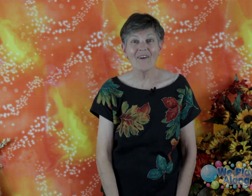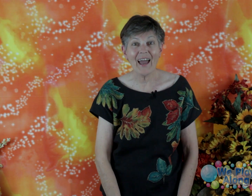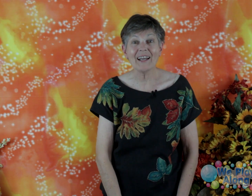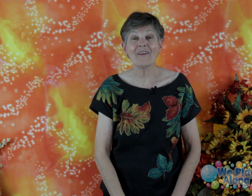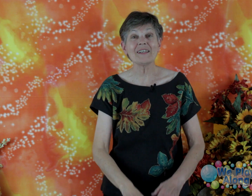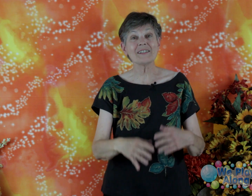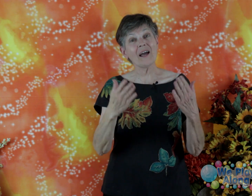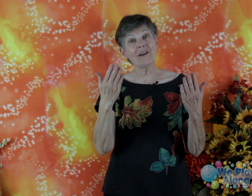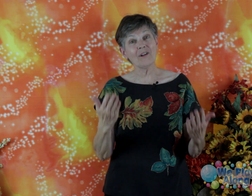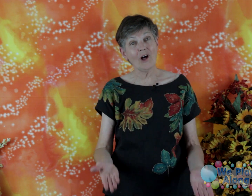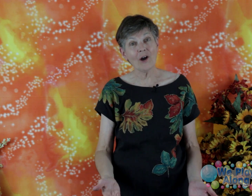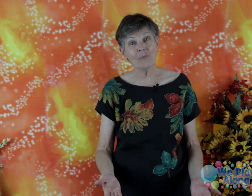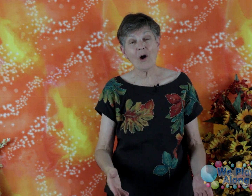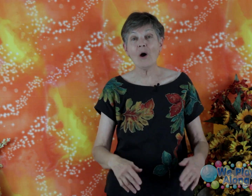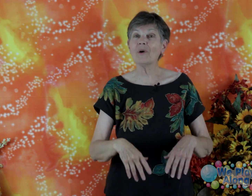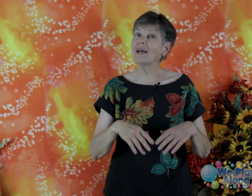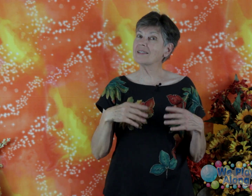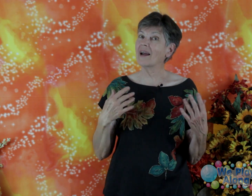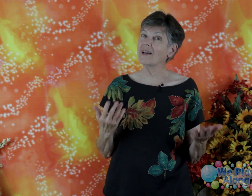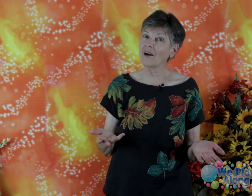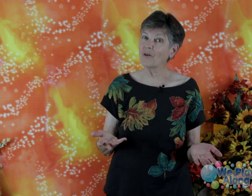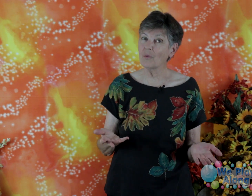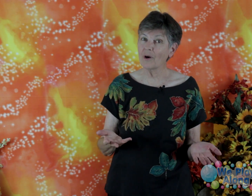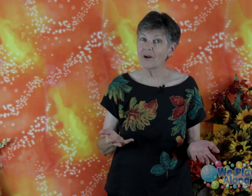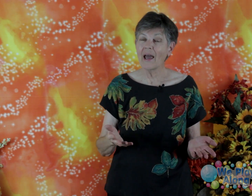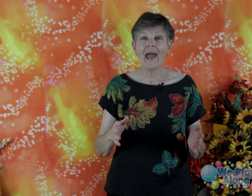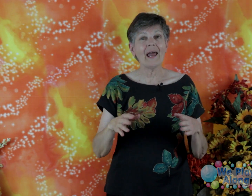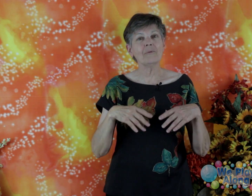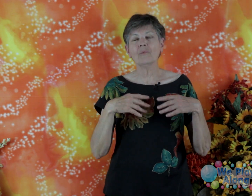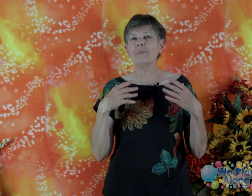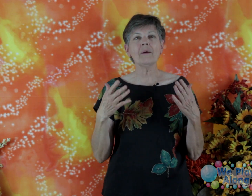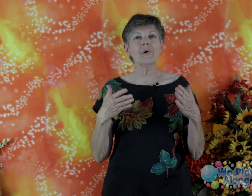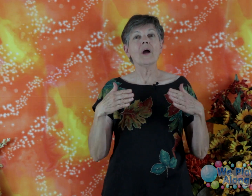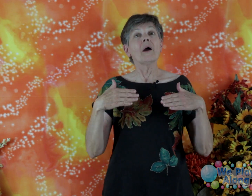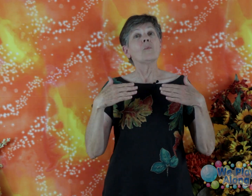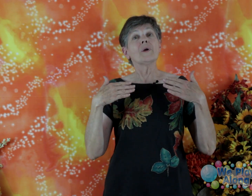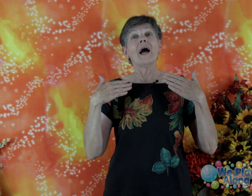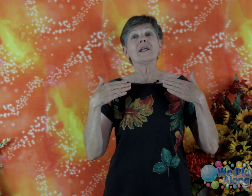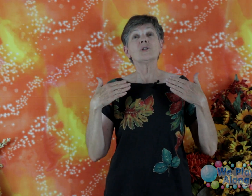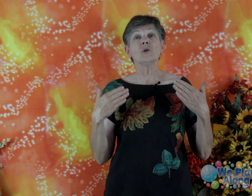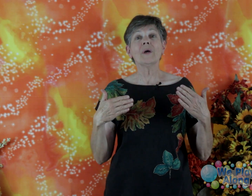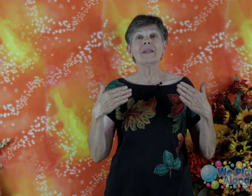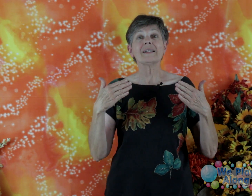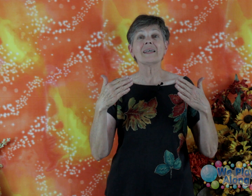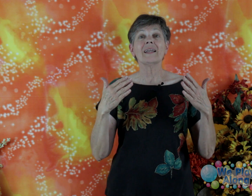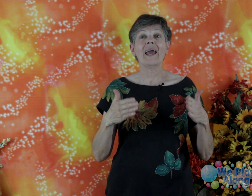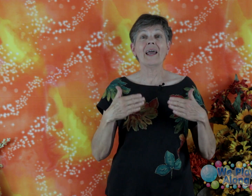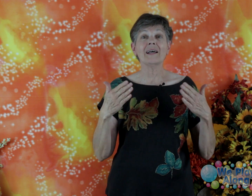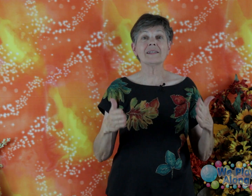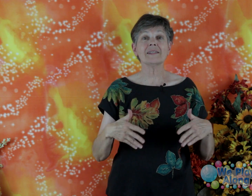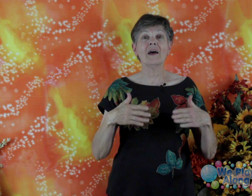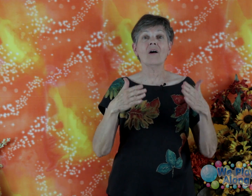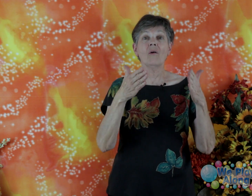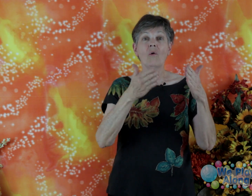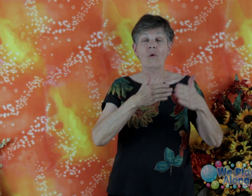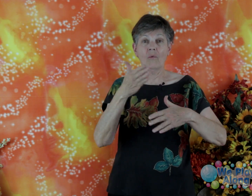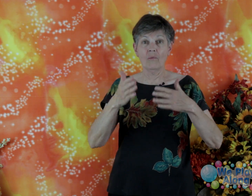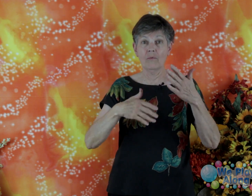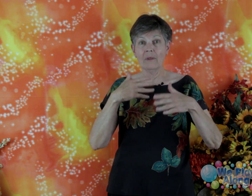Okay, now this is kind of a longer poem. We're not signing every word. And remember, we're not doing this in ASL like